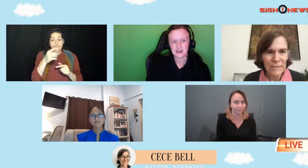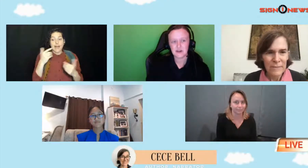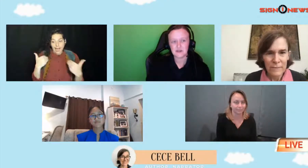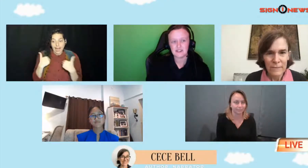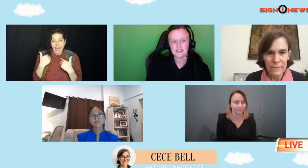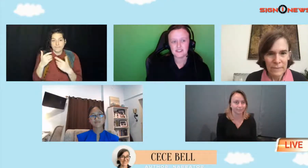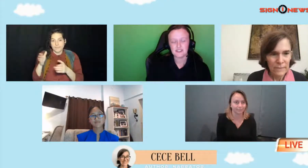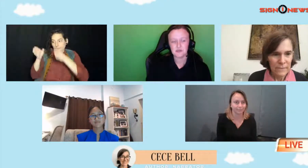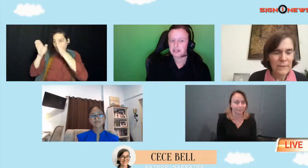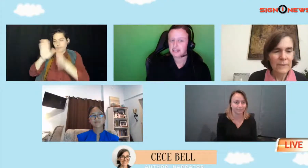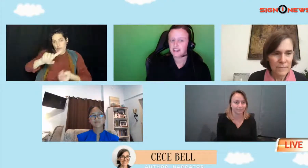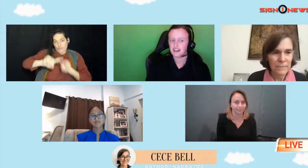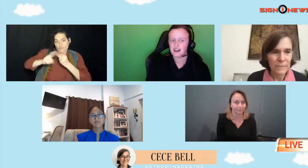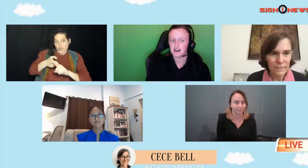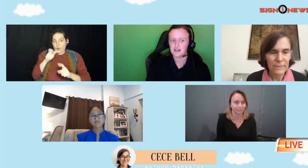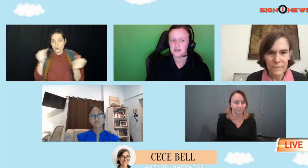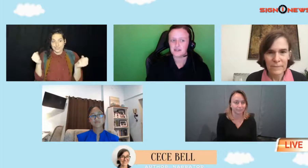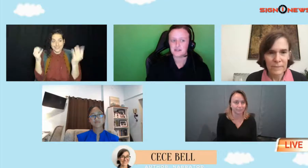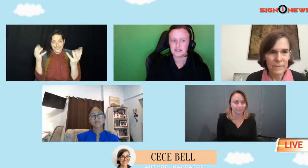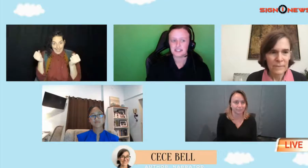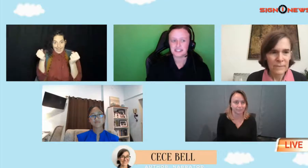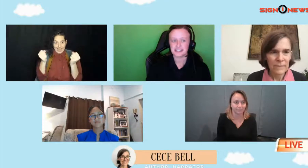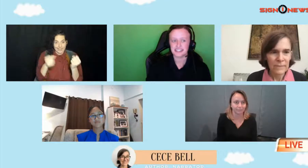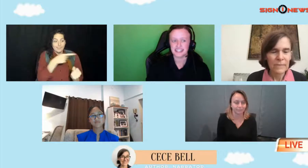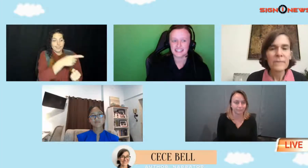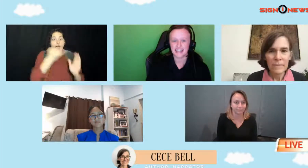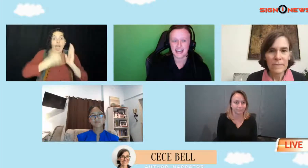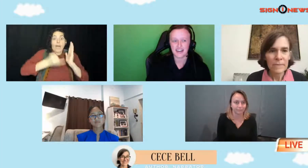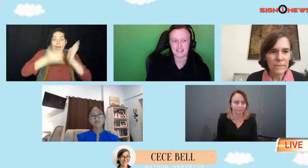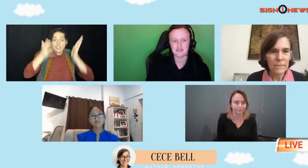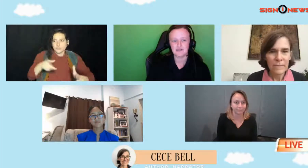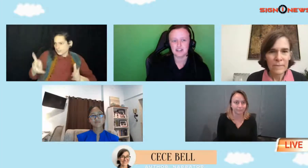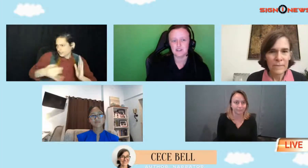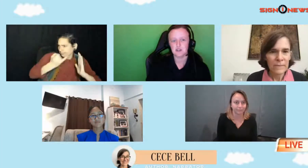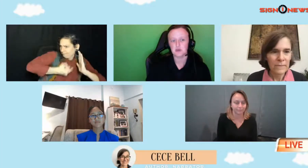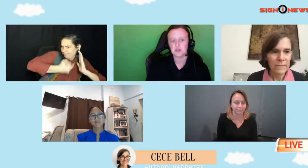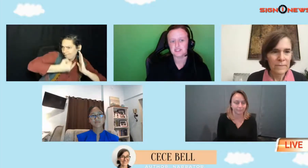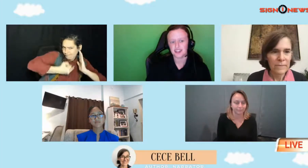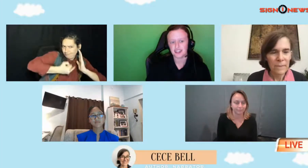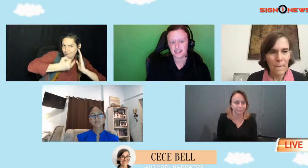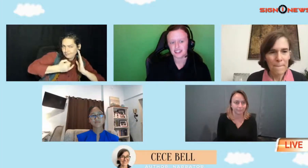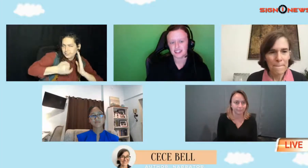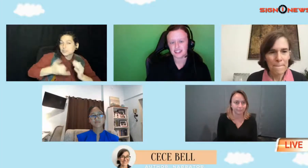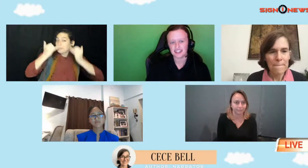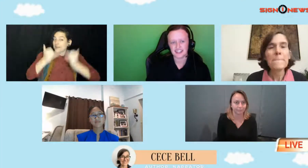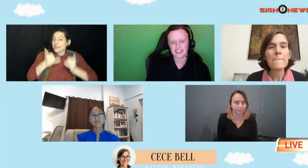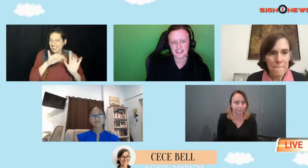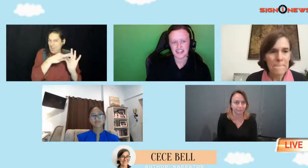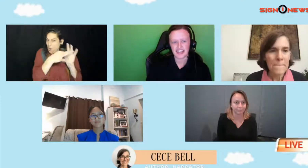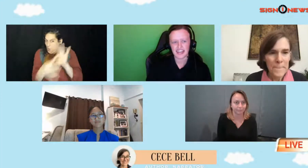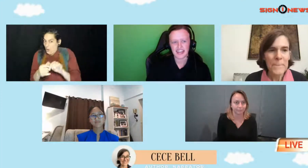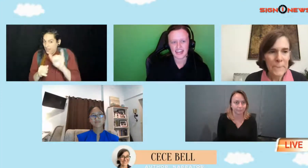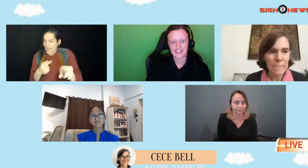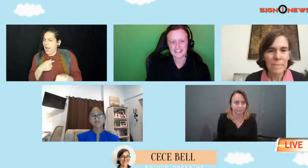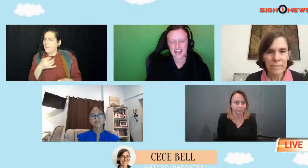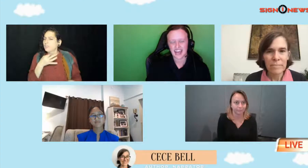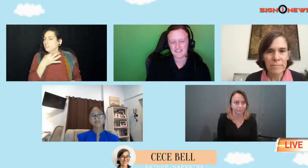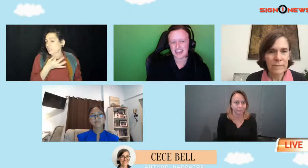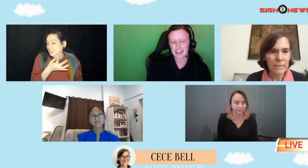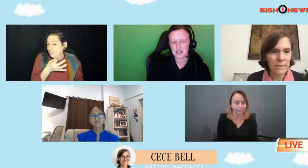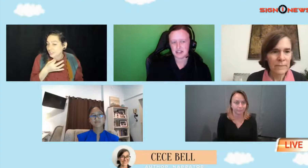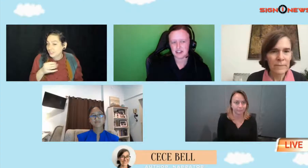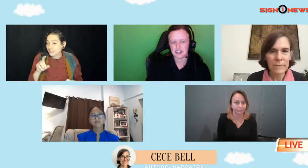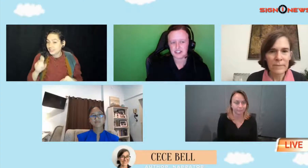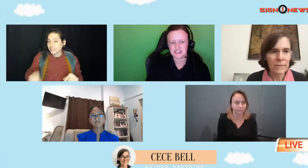And now, speaking of having friends who sign and